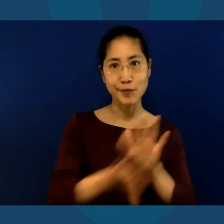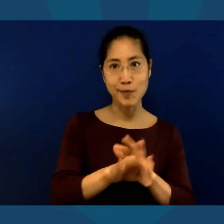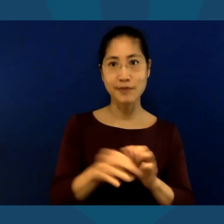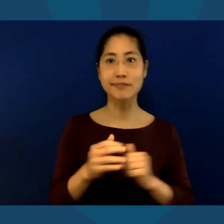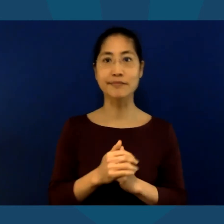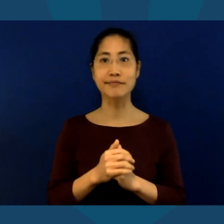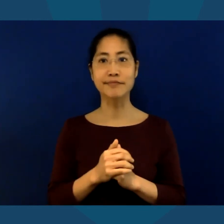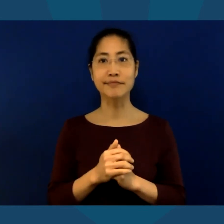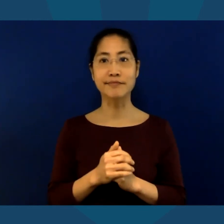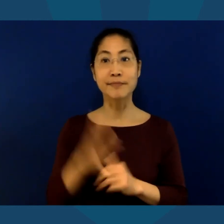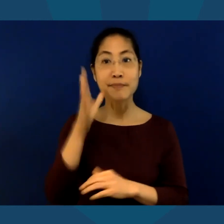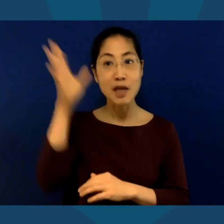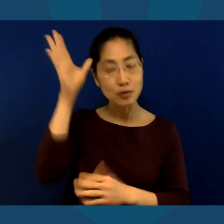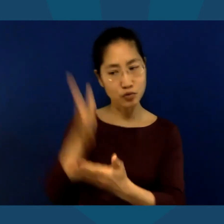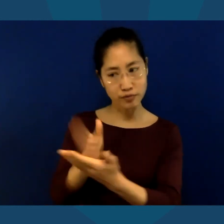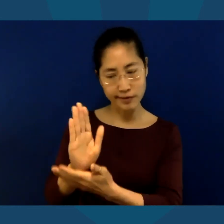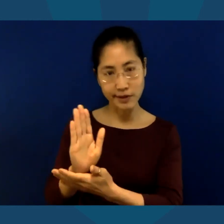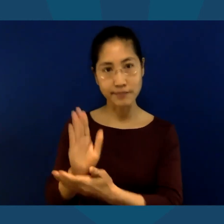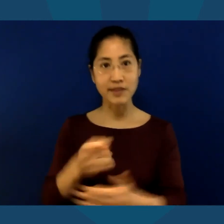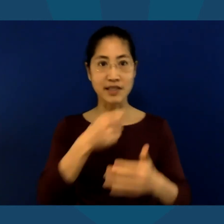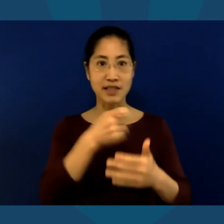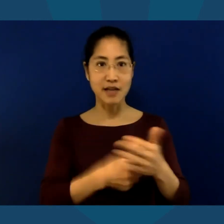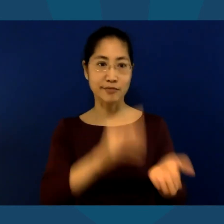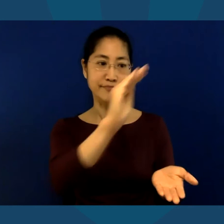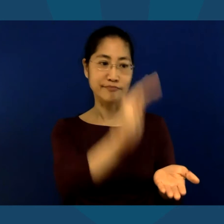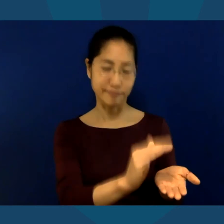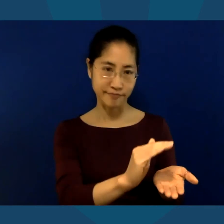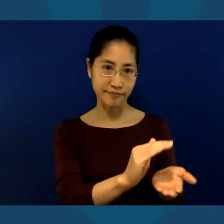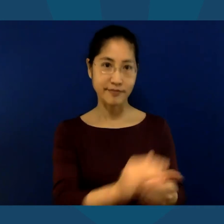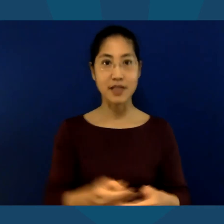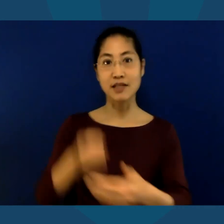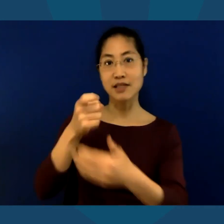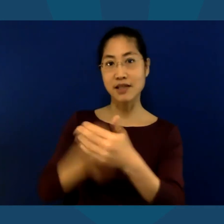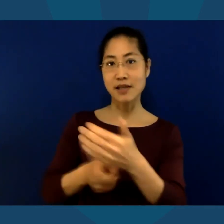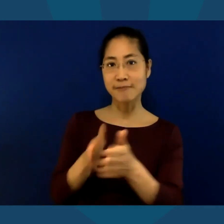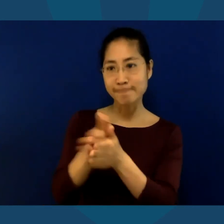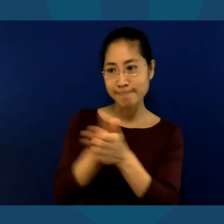rights, lower taxes, tax incentives,